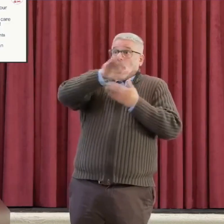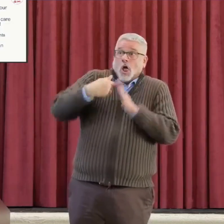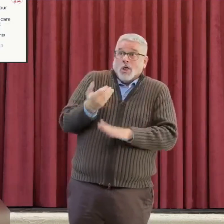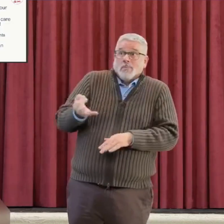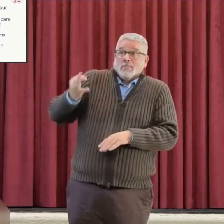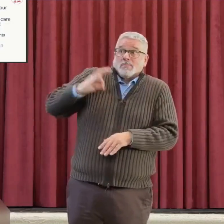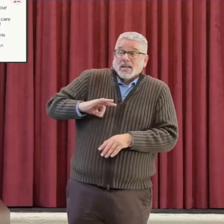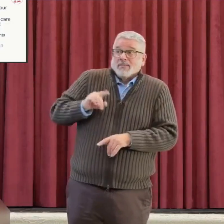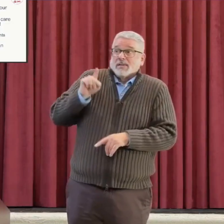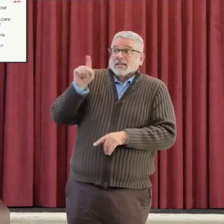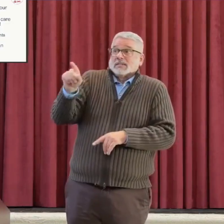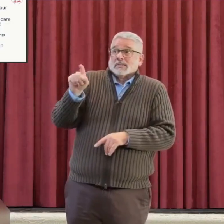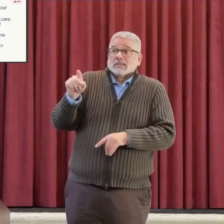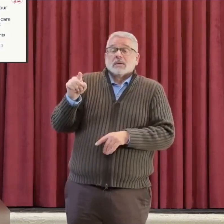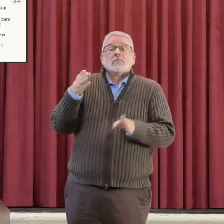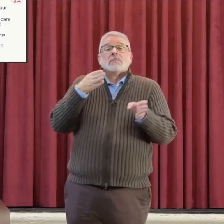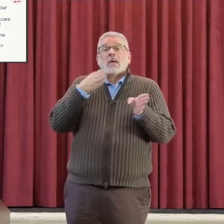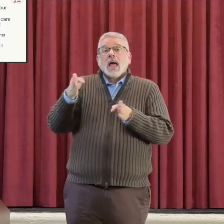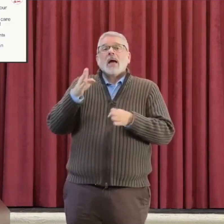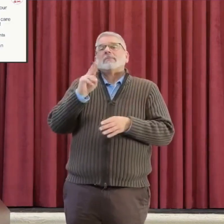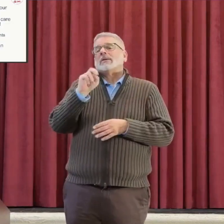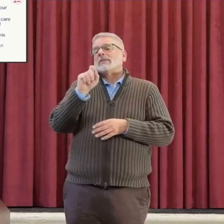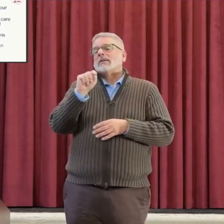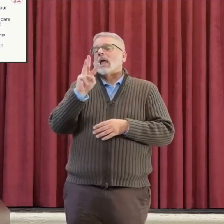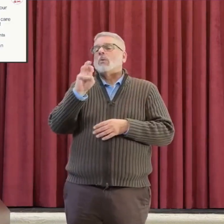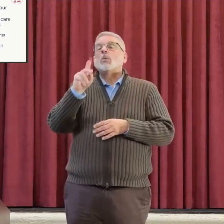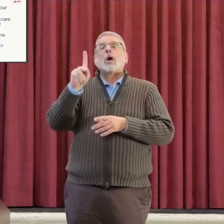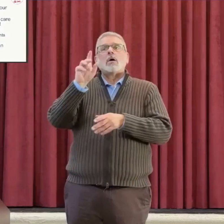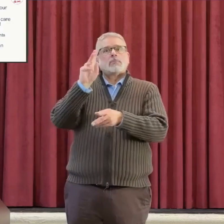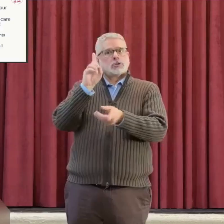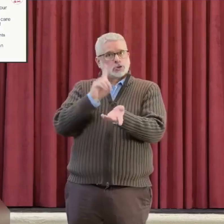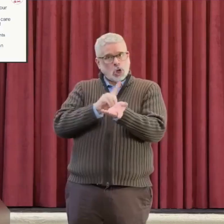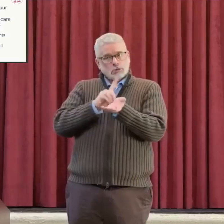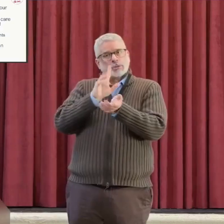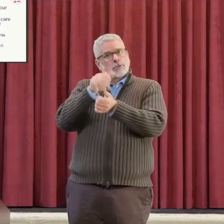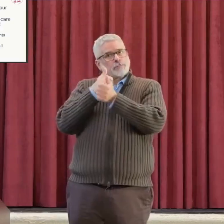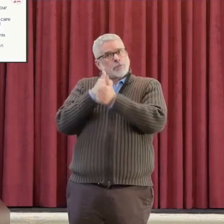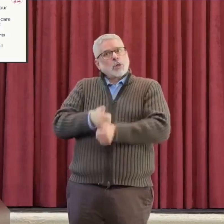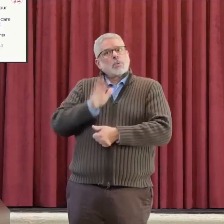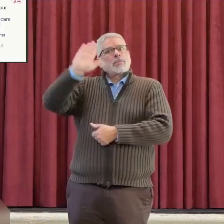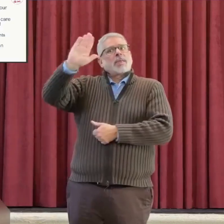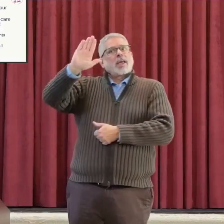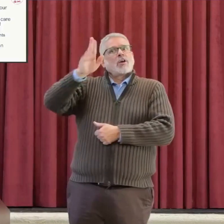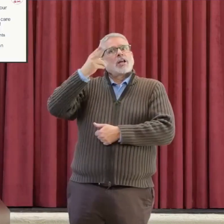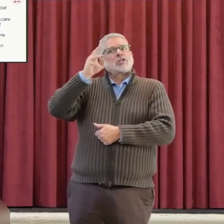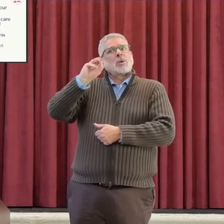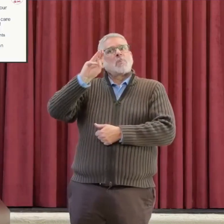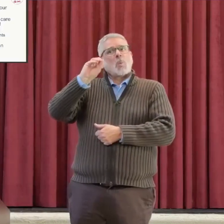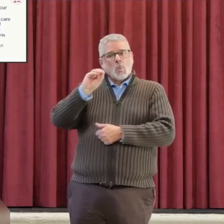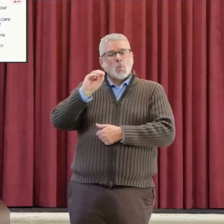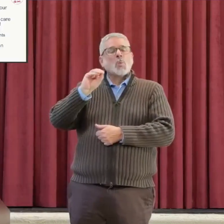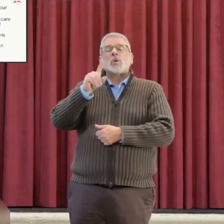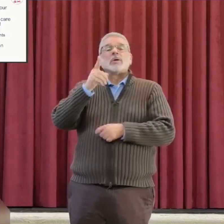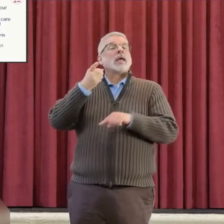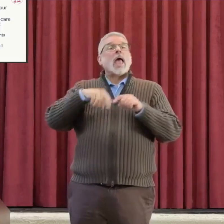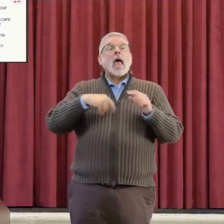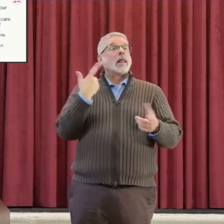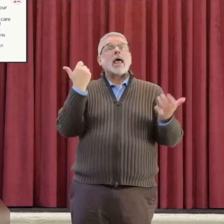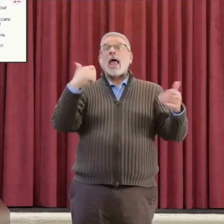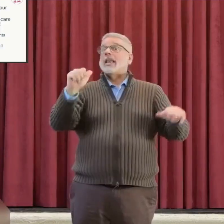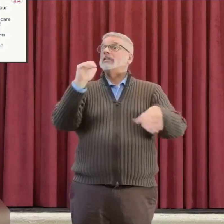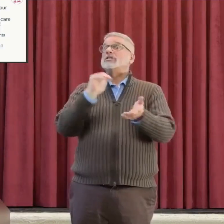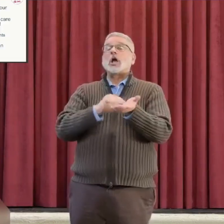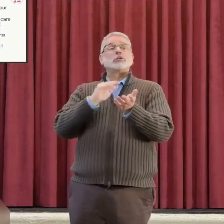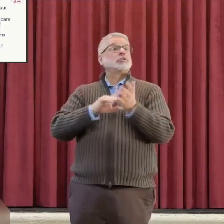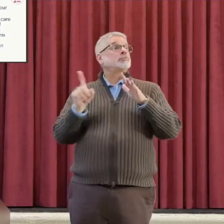plans have a network of doctors that you need to work with. So it's not like you can go to any